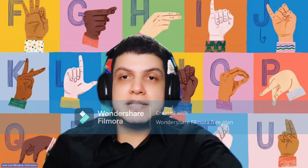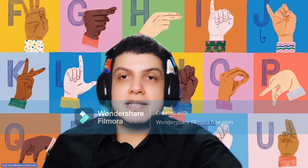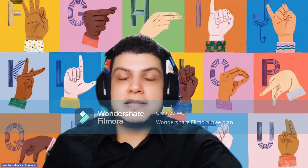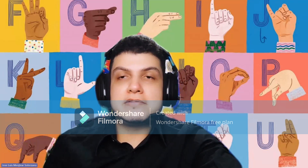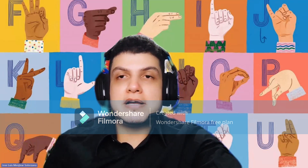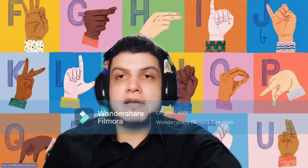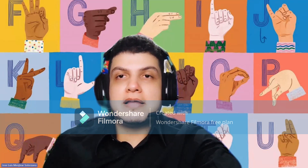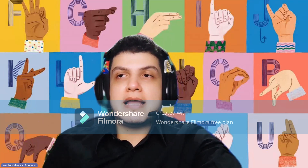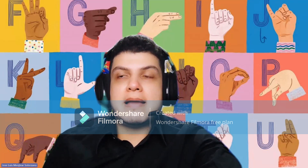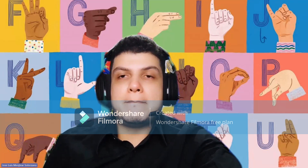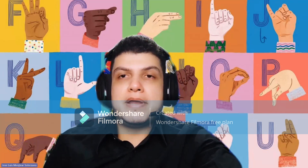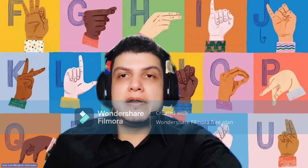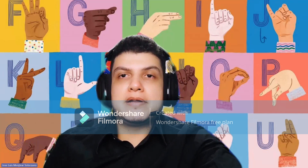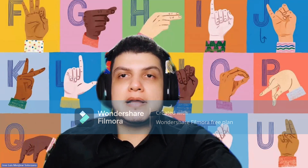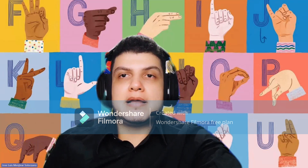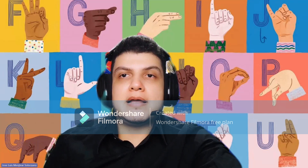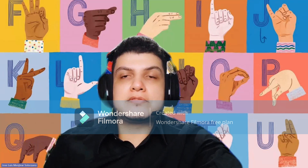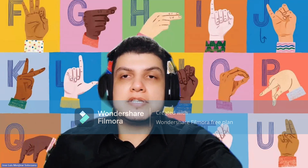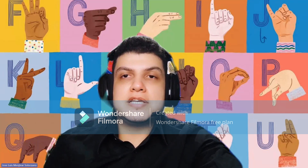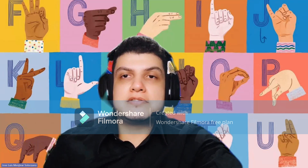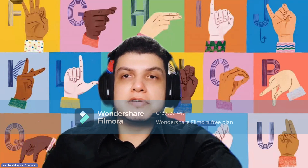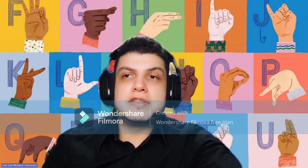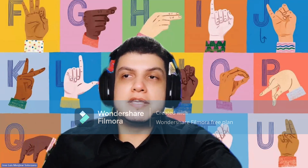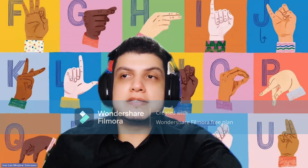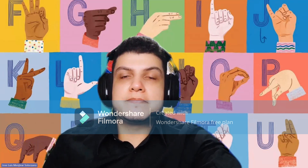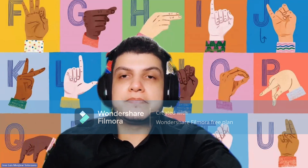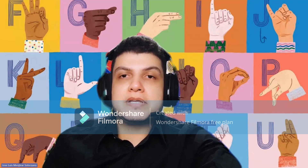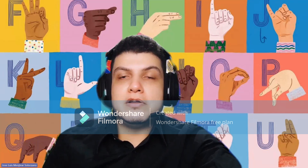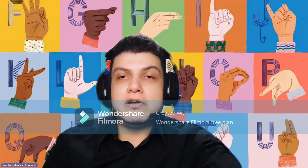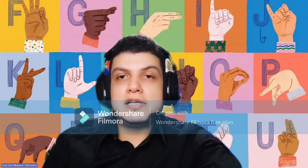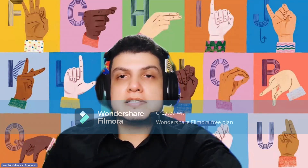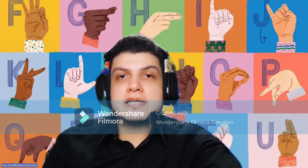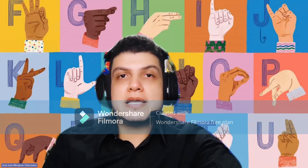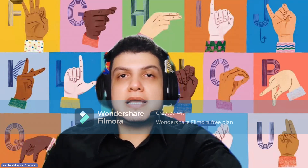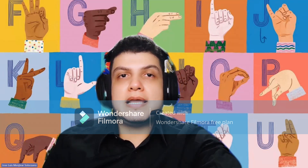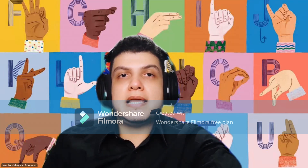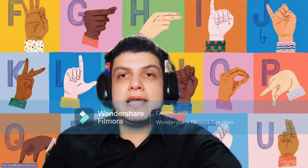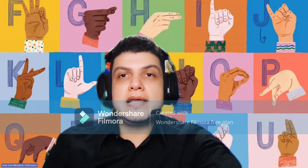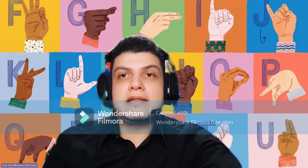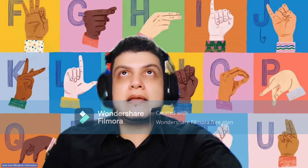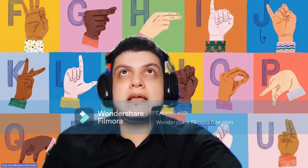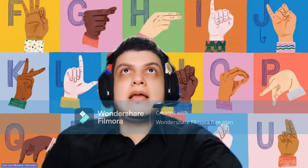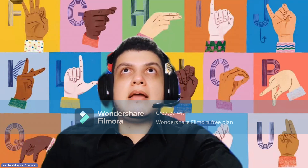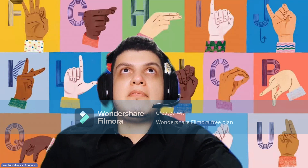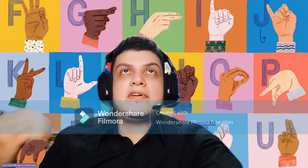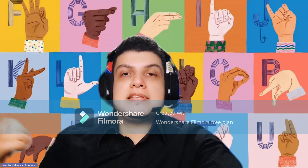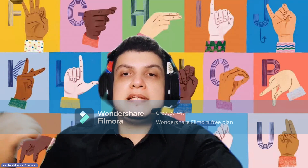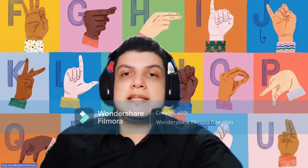misunderstanding and to have a better association with this knowledge, and